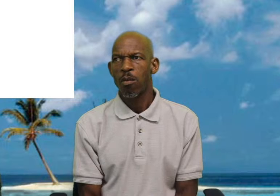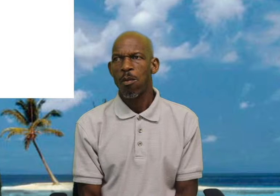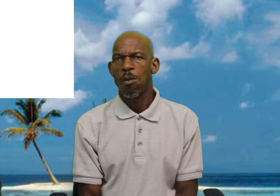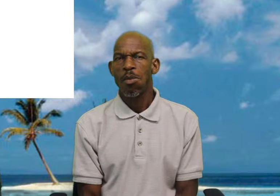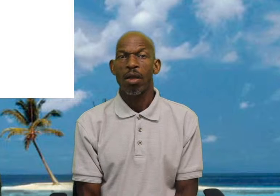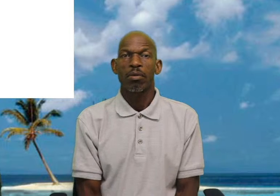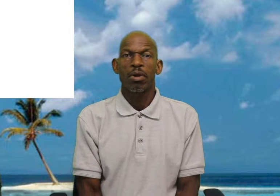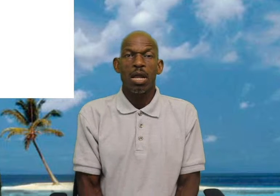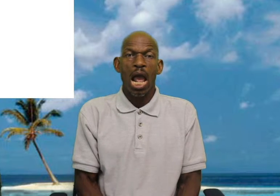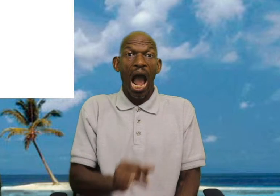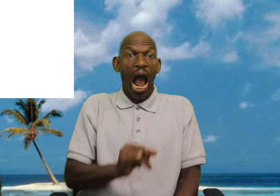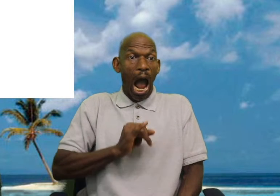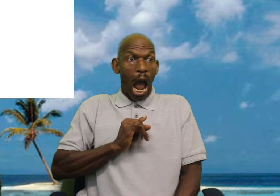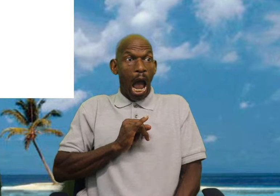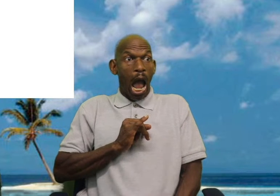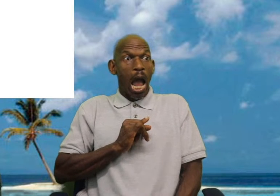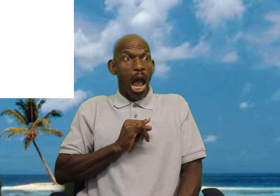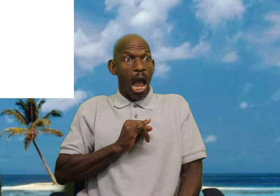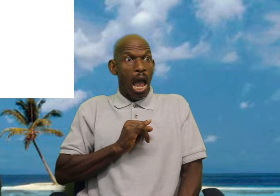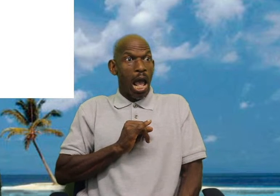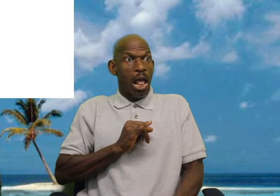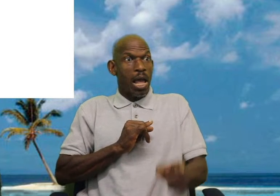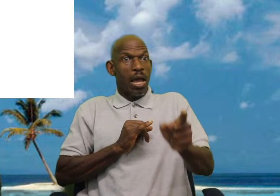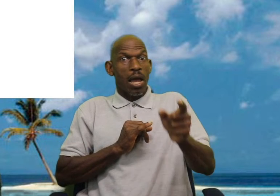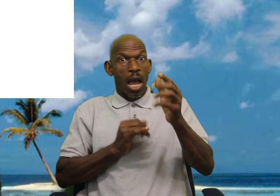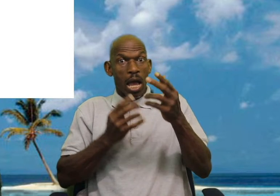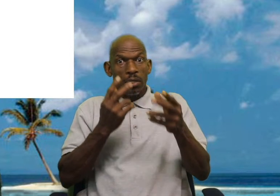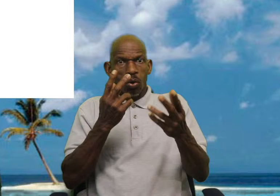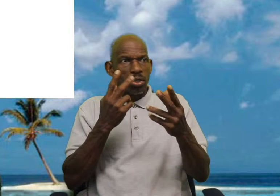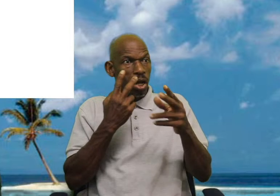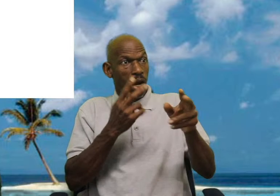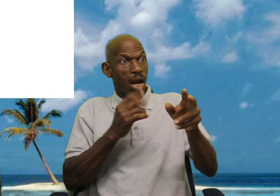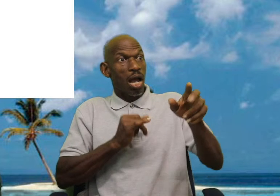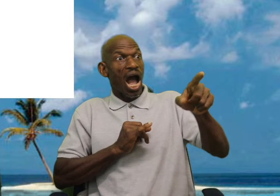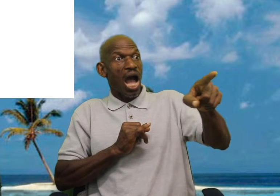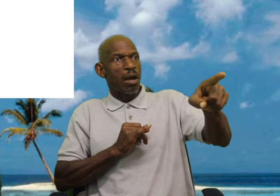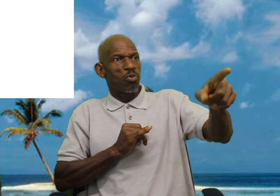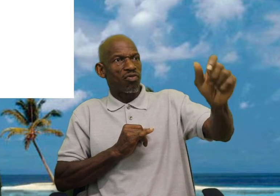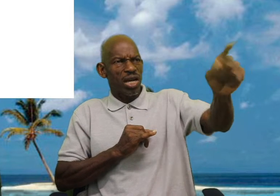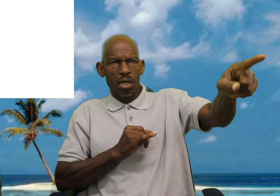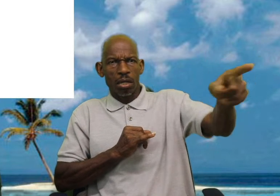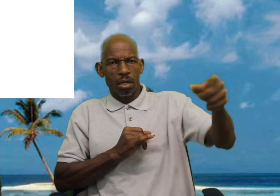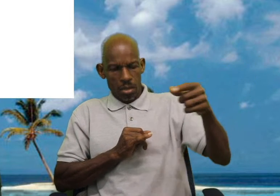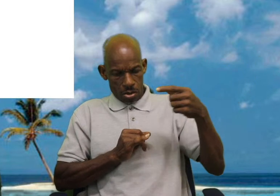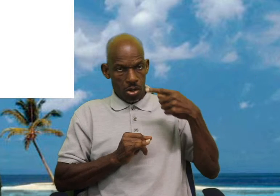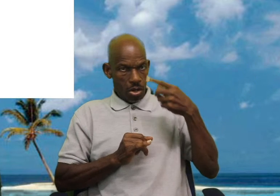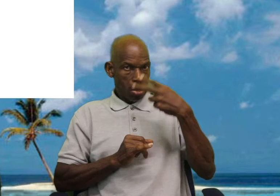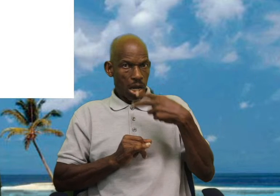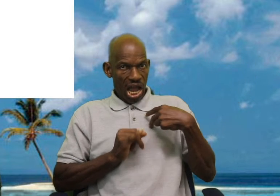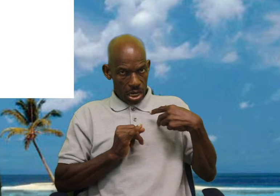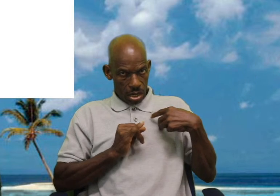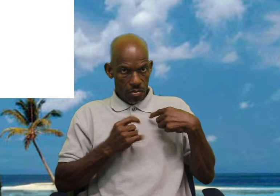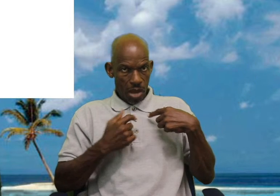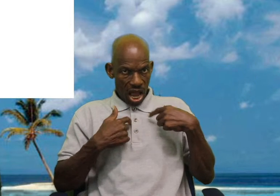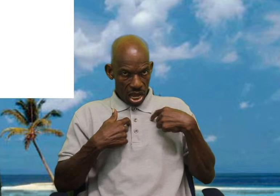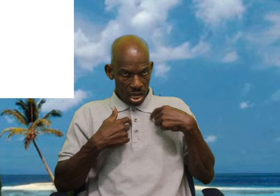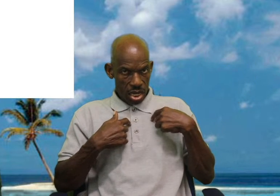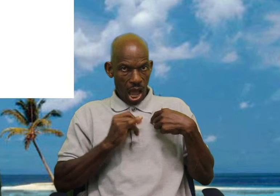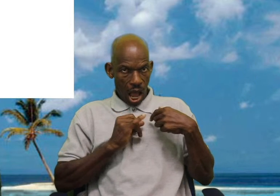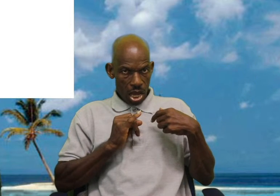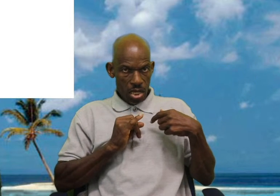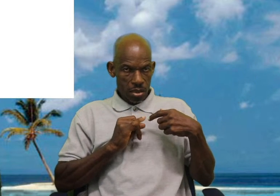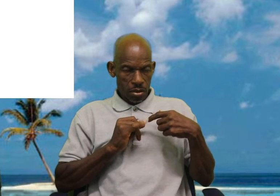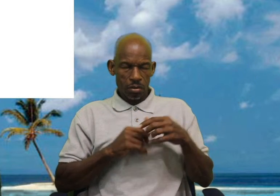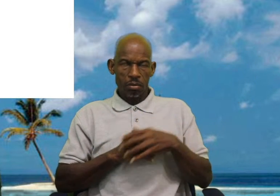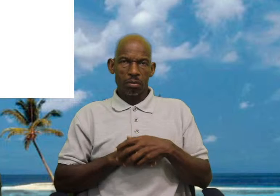really talking about ourselves, right? So anytime you see a red person, you're talking about yourself. So